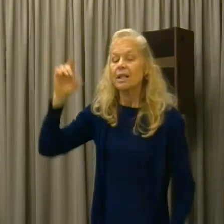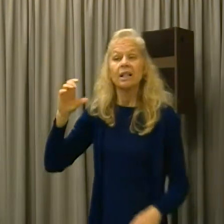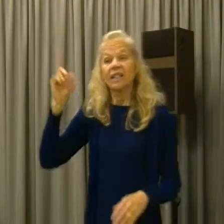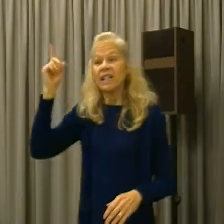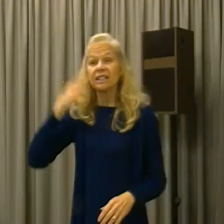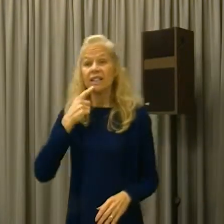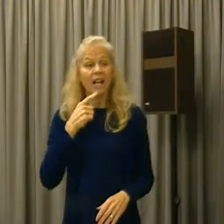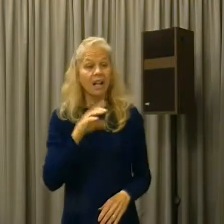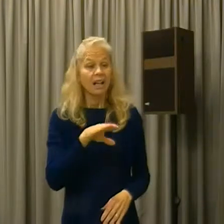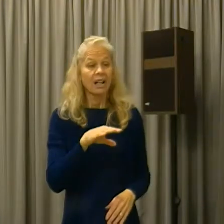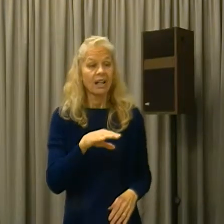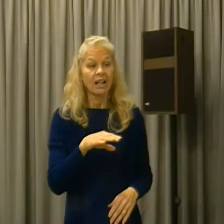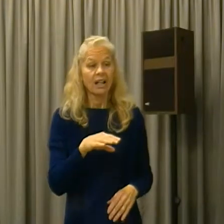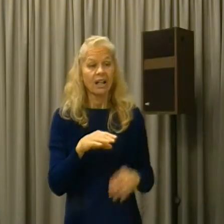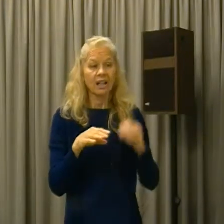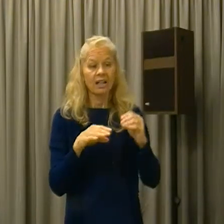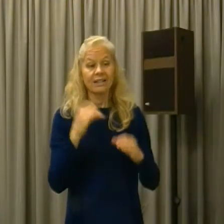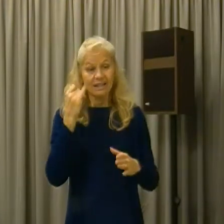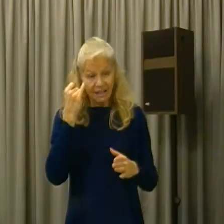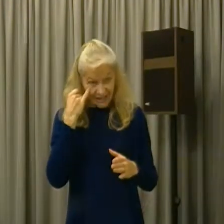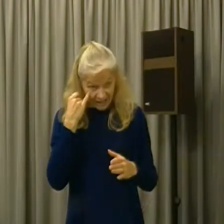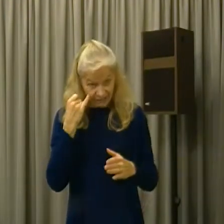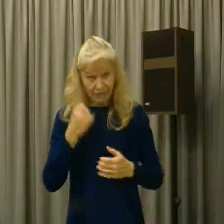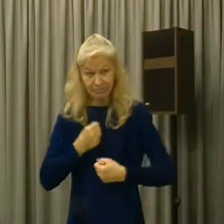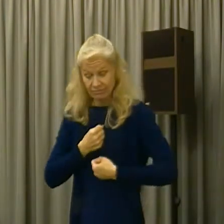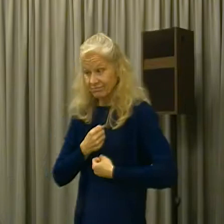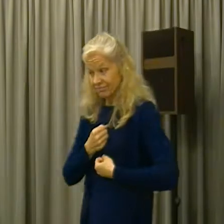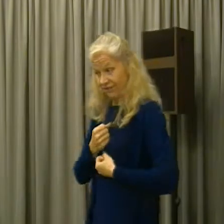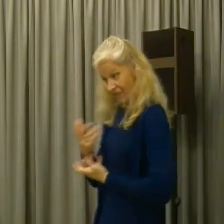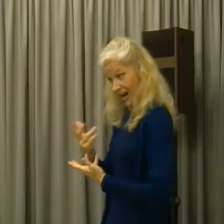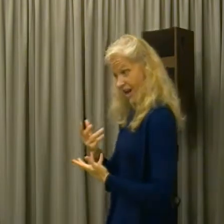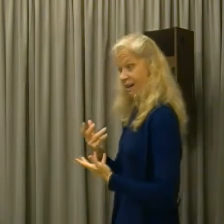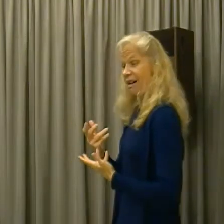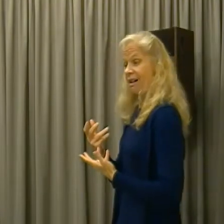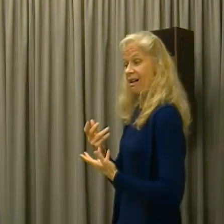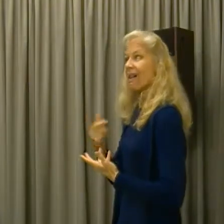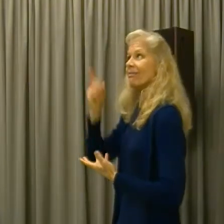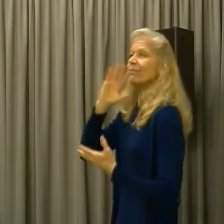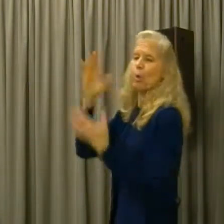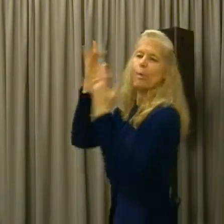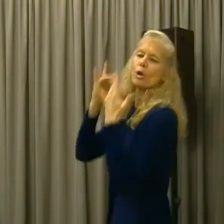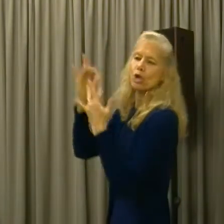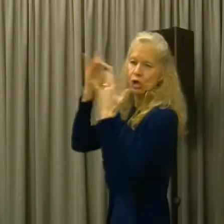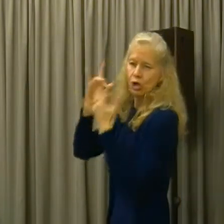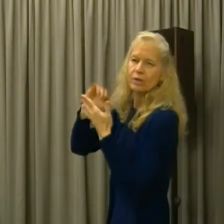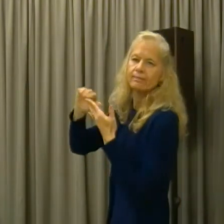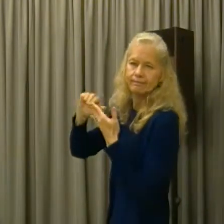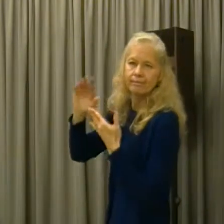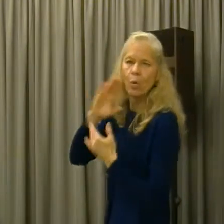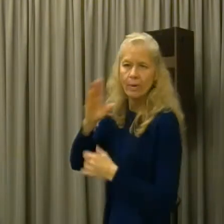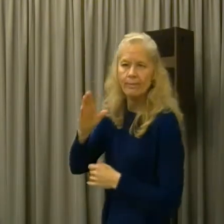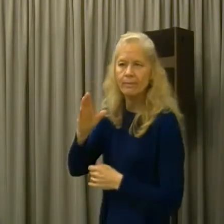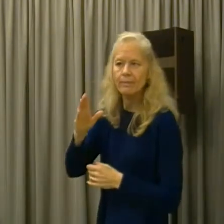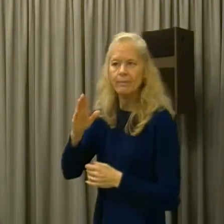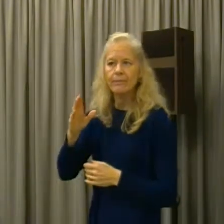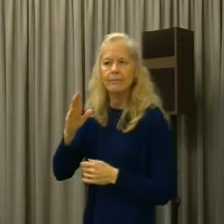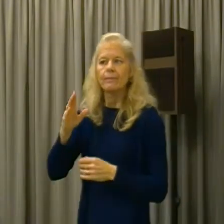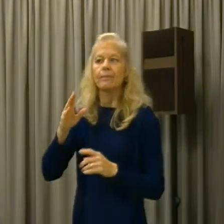But whoso confesseth and forsaketh them shall have mercy. And God sees to that. That's kind